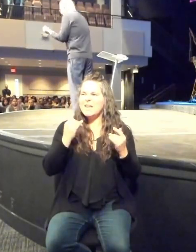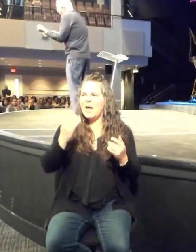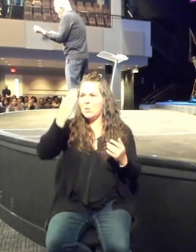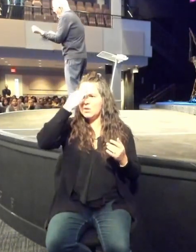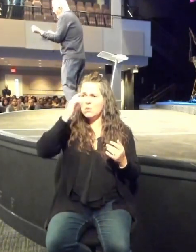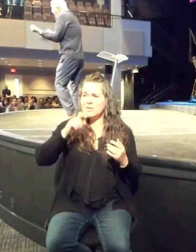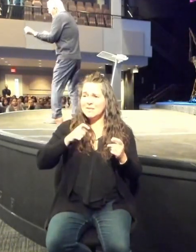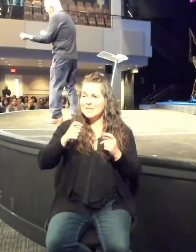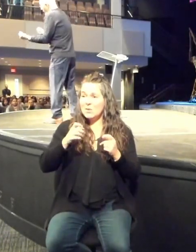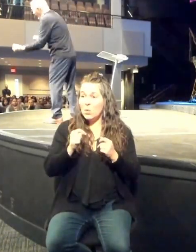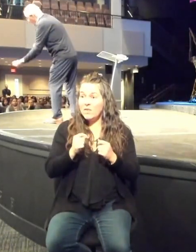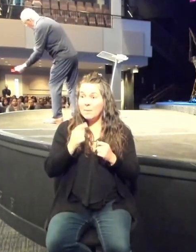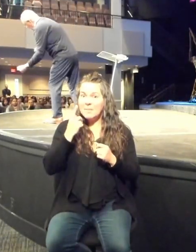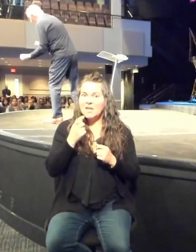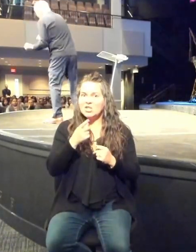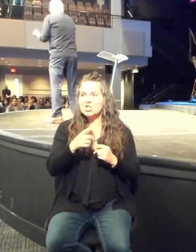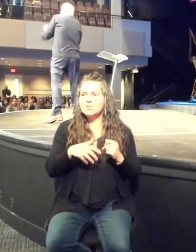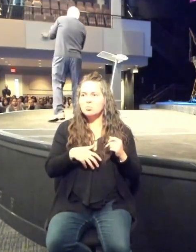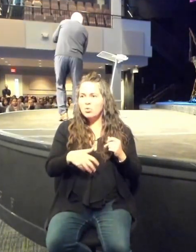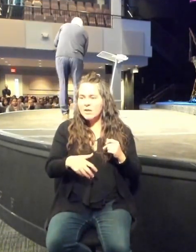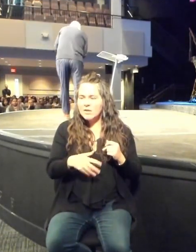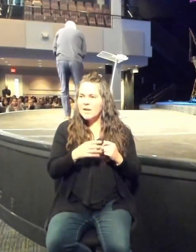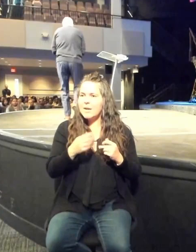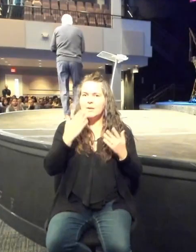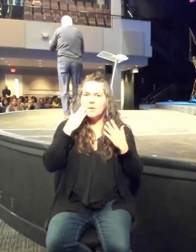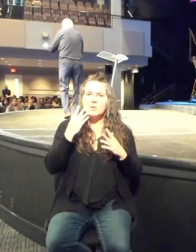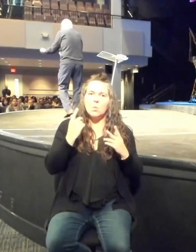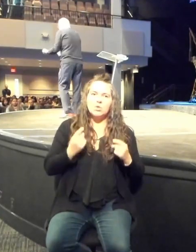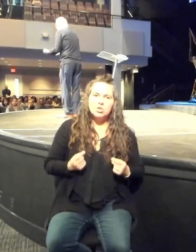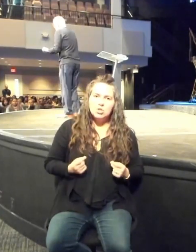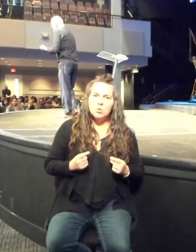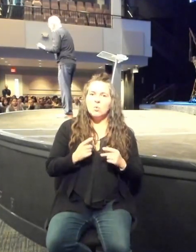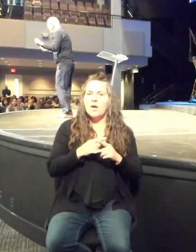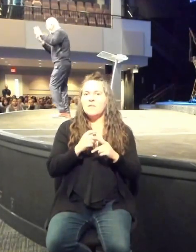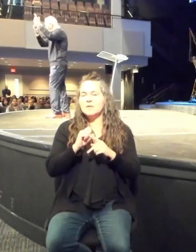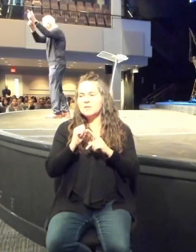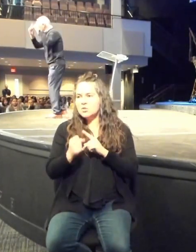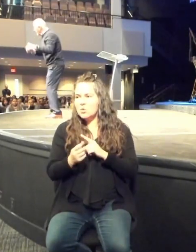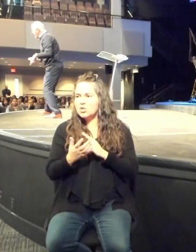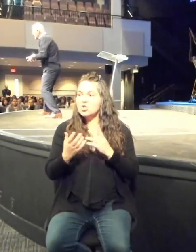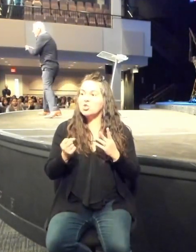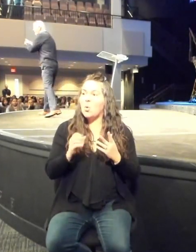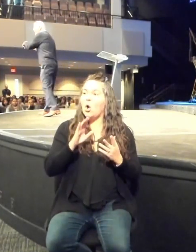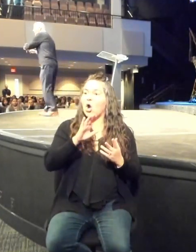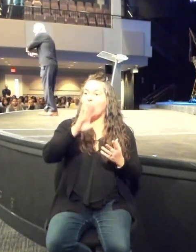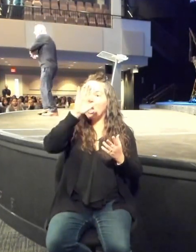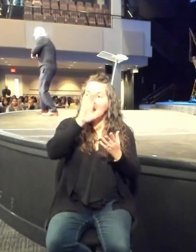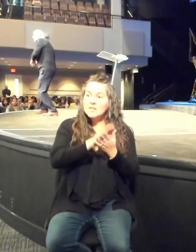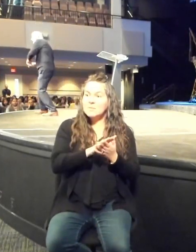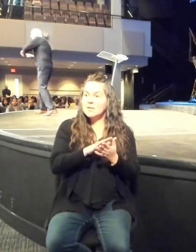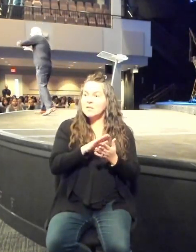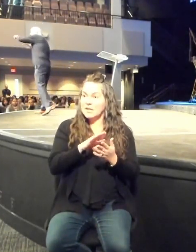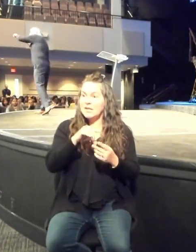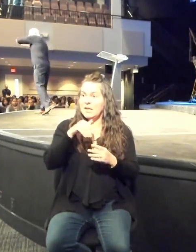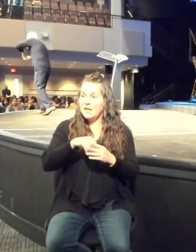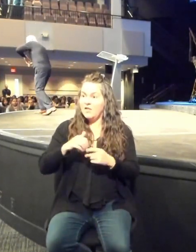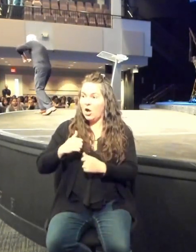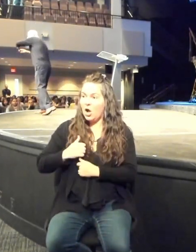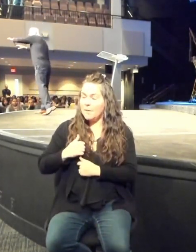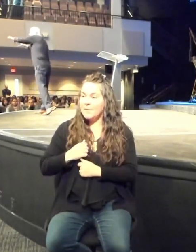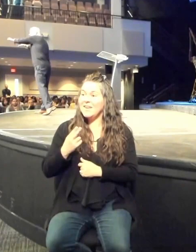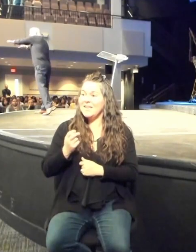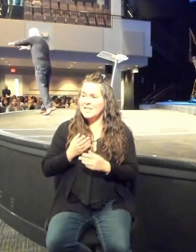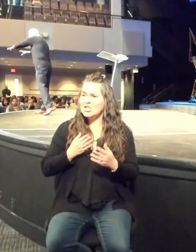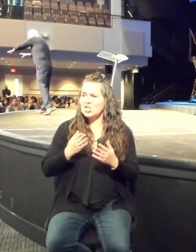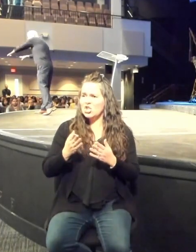with it because she's pregnant and he doesn't know what to do in the situation. And so her husband is in the army. He's serving at